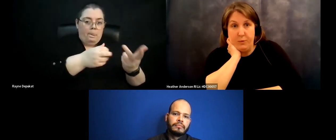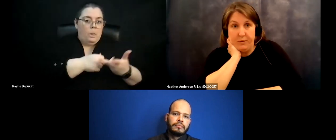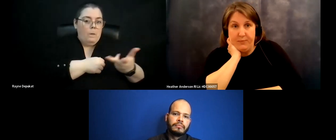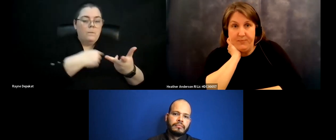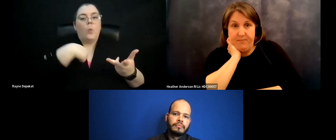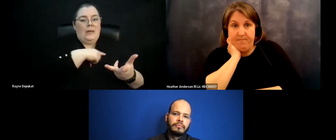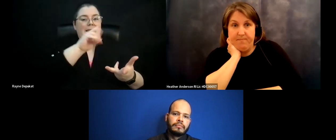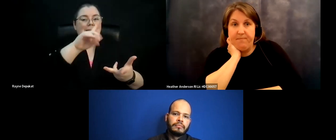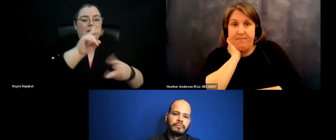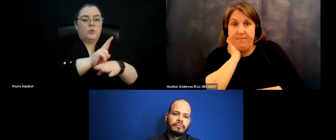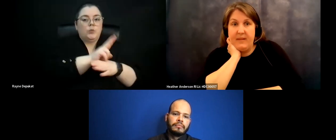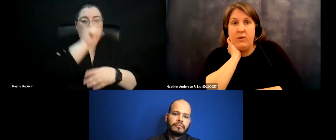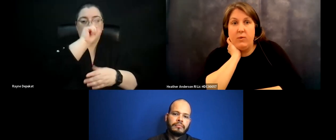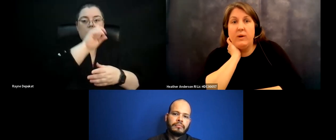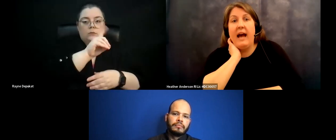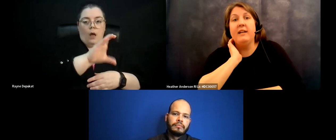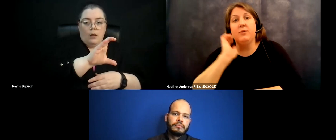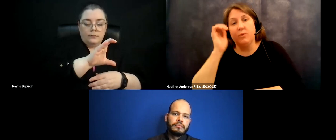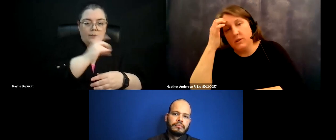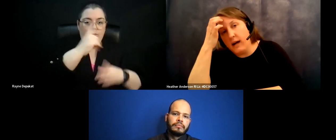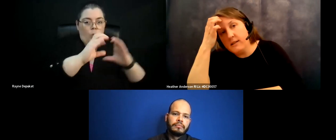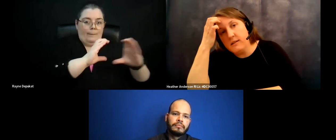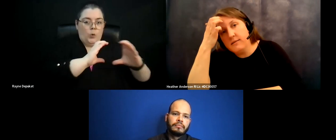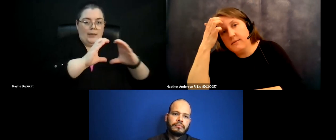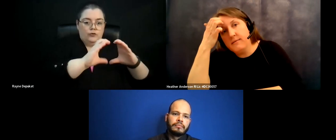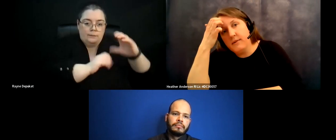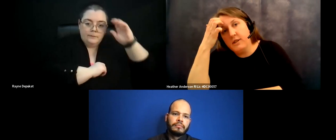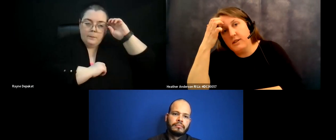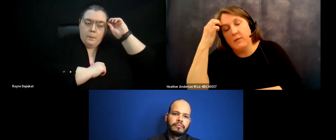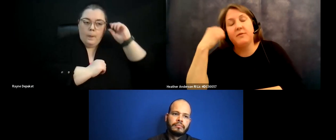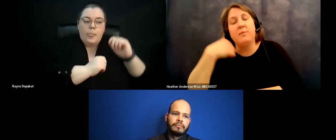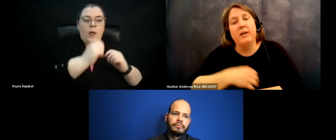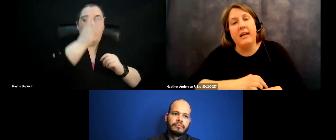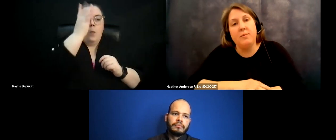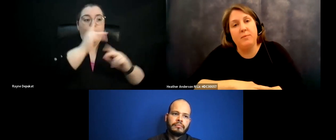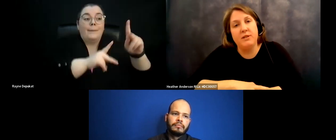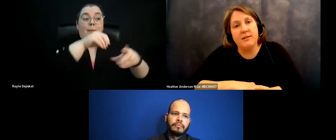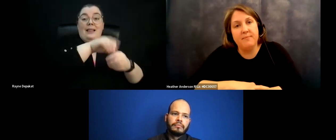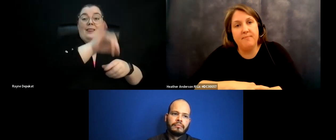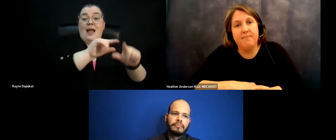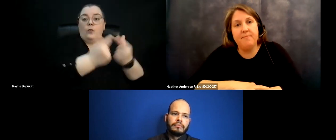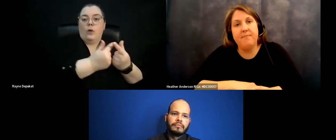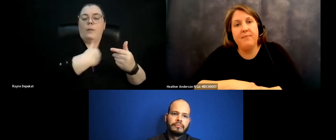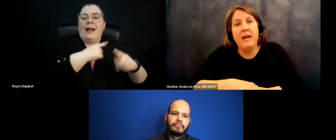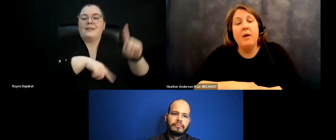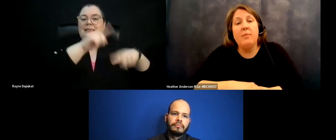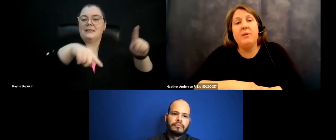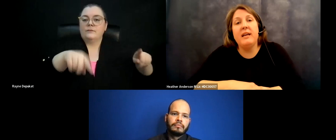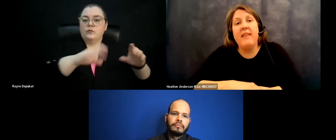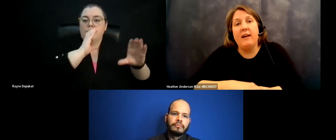group, and we had used Google Docs just in terms of communication purposes. People in that